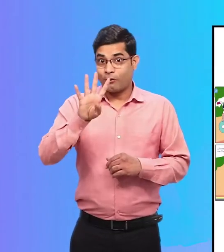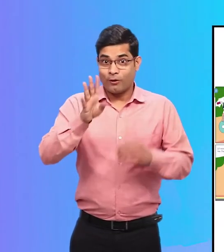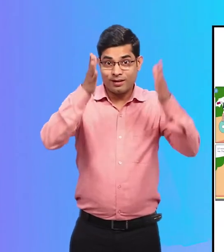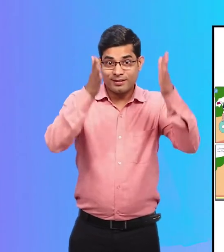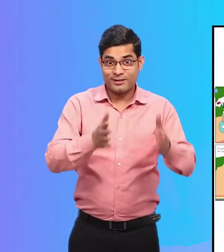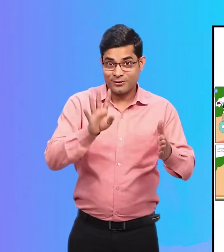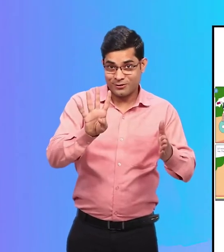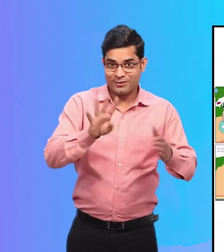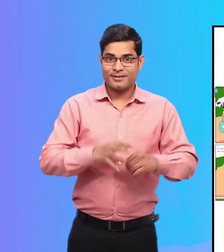Page 2, Frame 4.